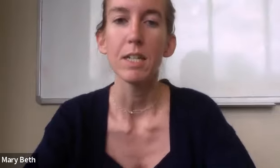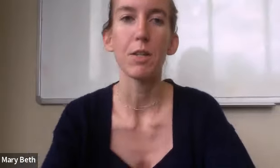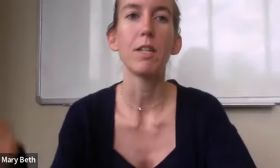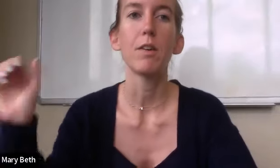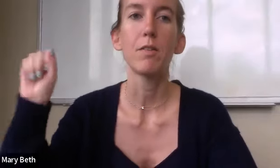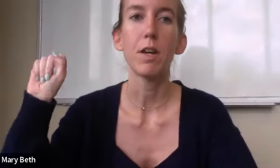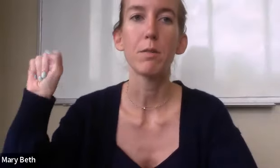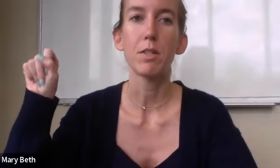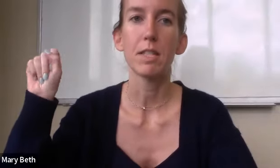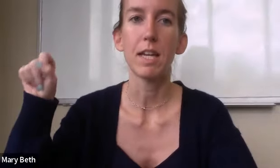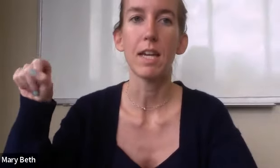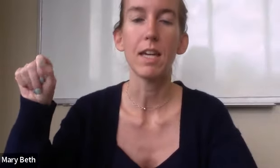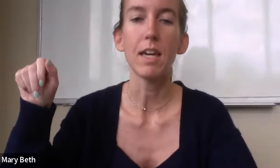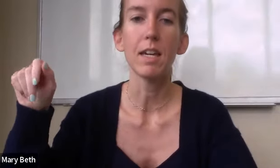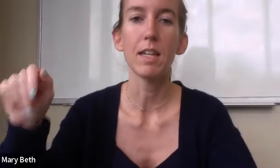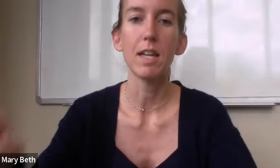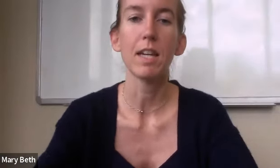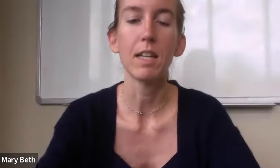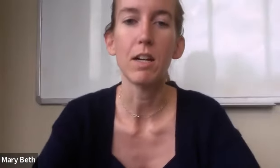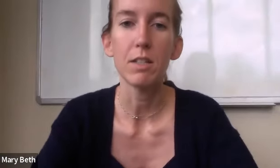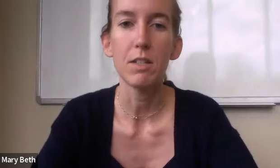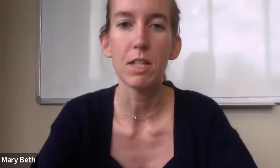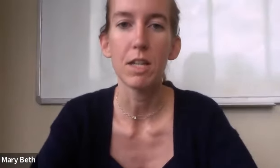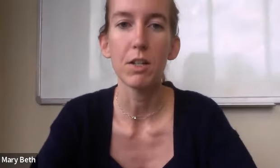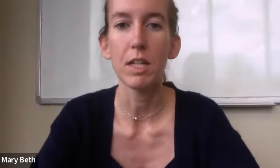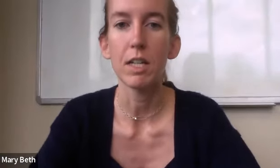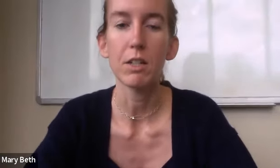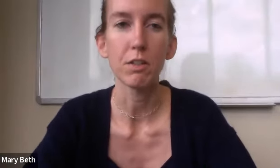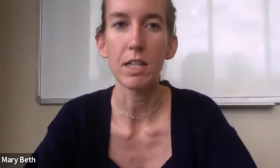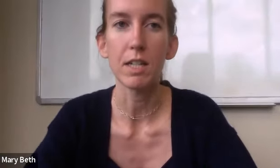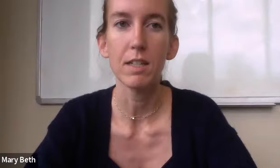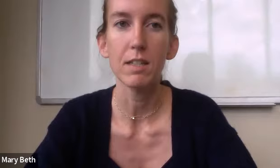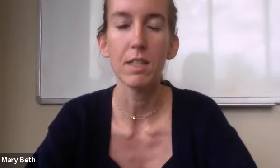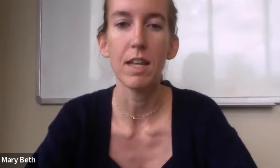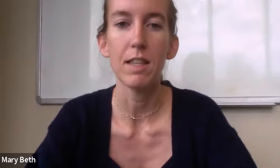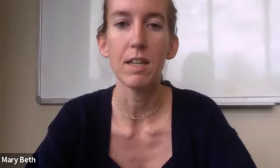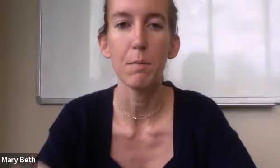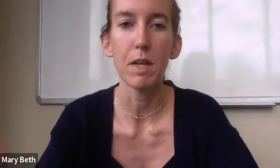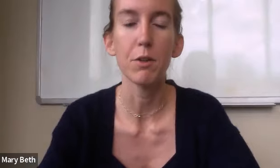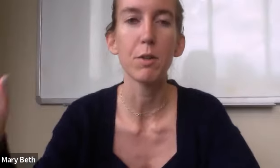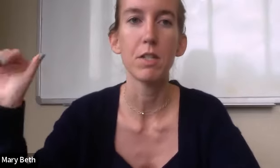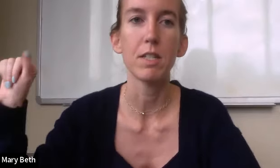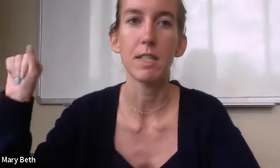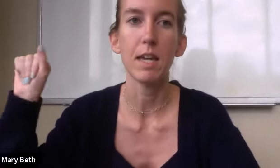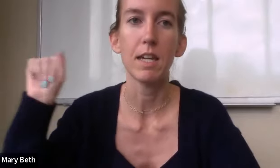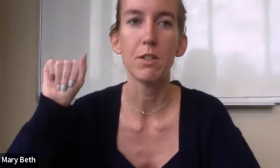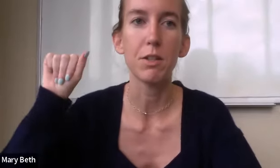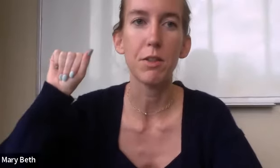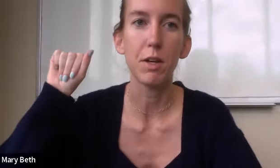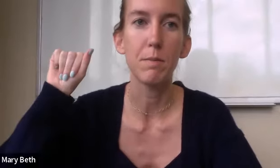I didn't know if that was just like yeah, like acknowledging or like agreeing. And then my other question is like, is your thumb